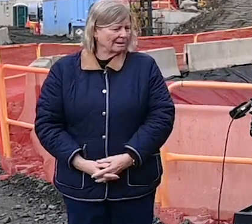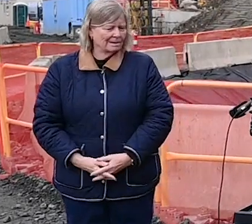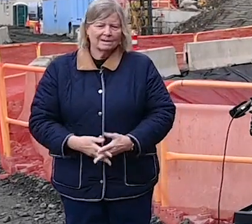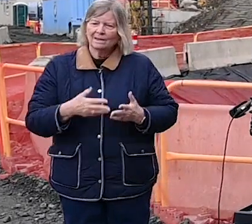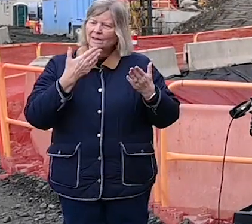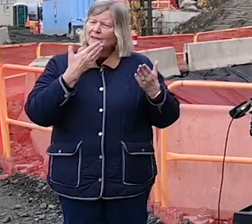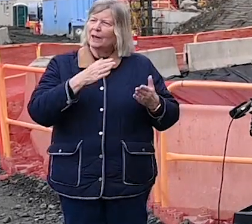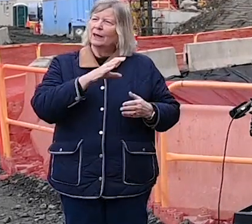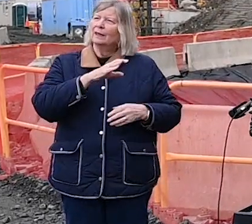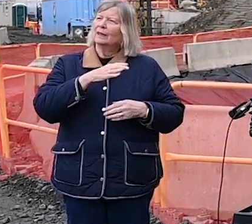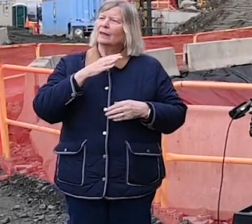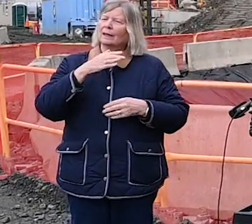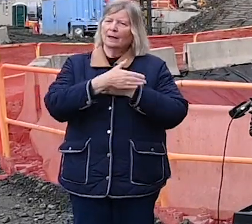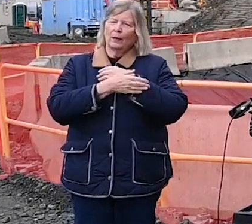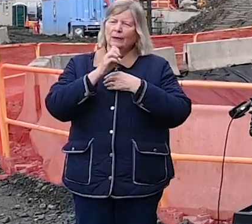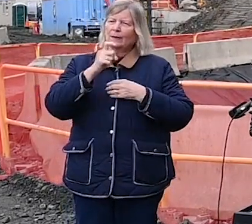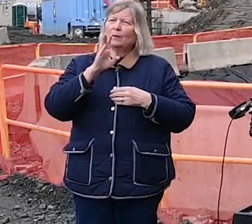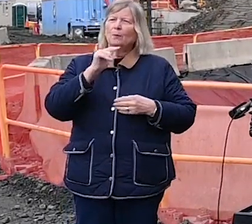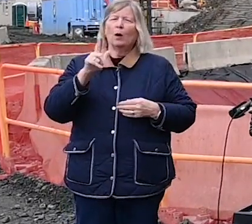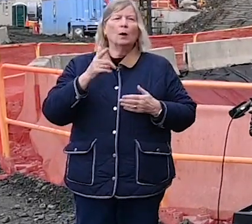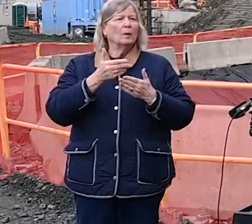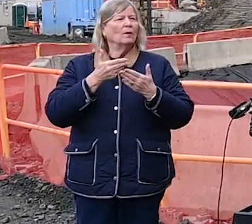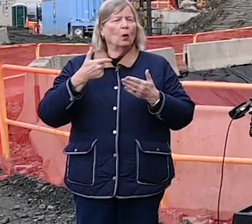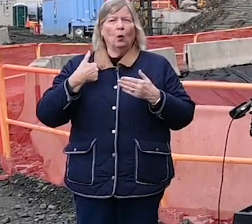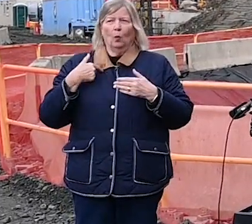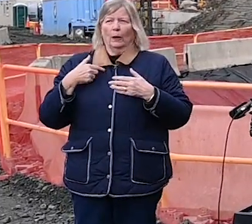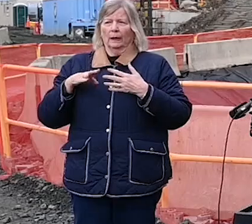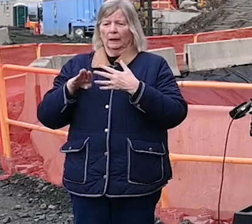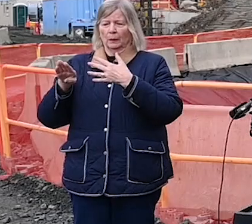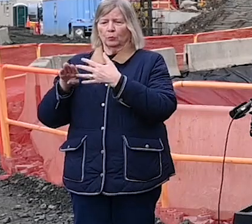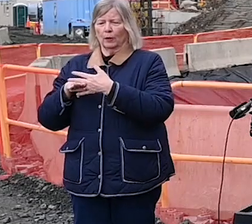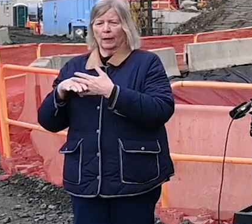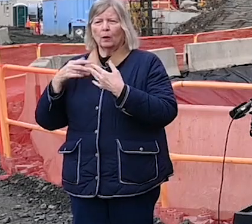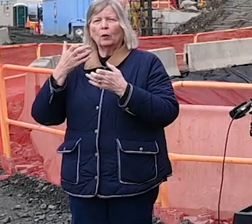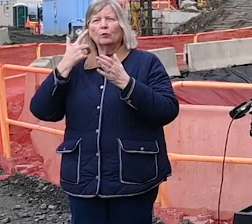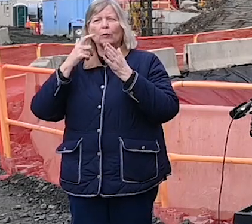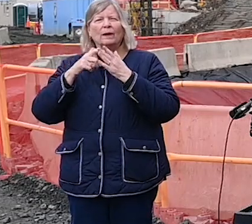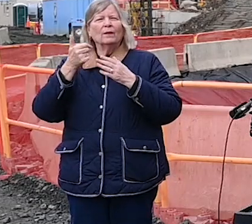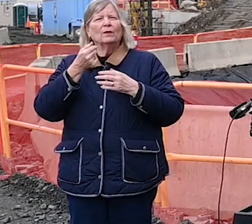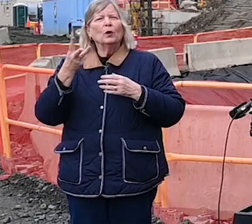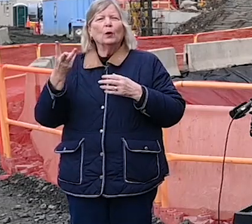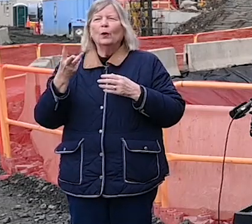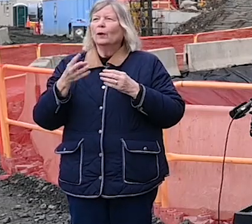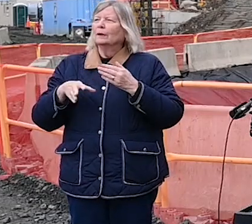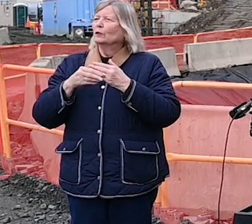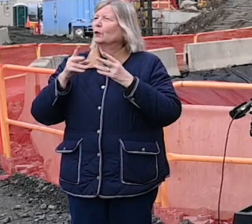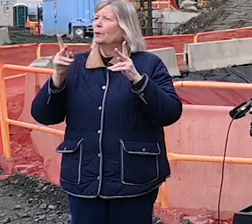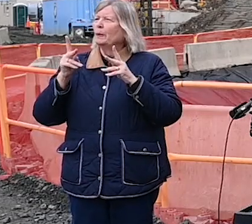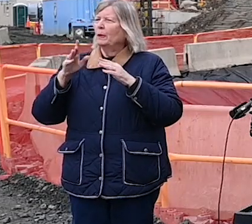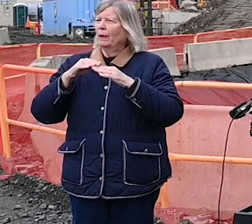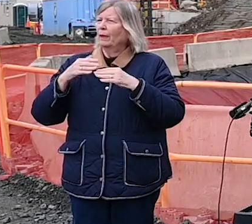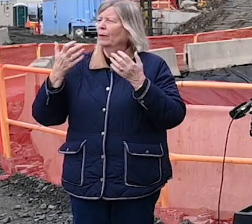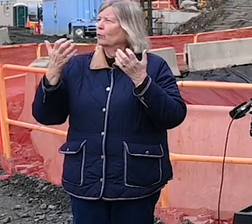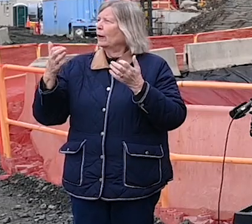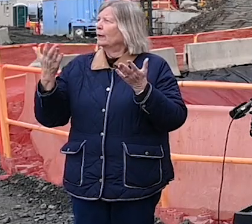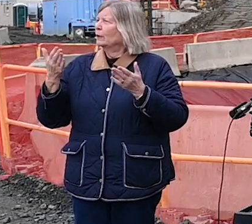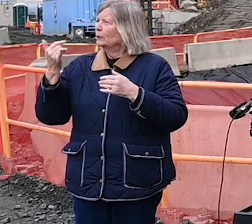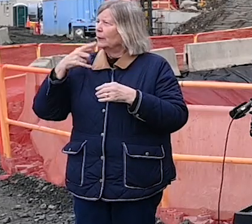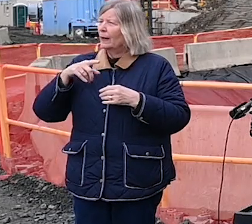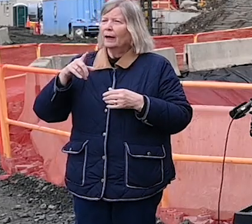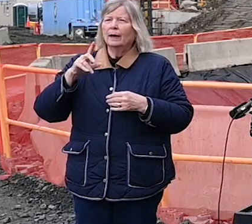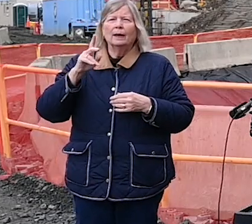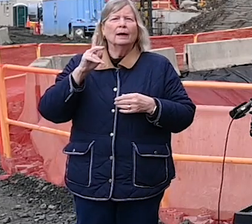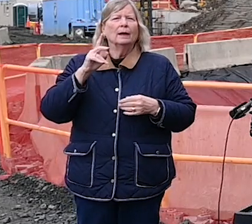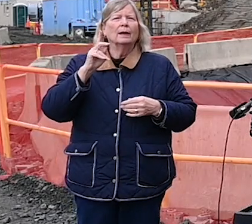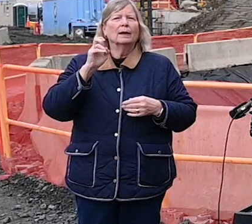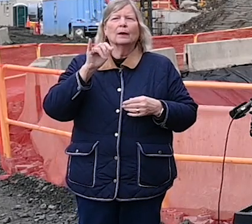Thank you, County Executive Ball. Before we break, I'd like to recognize a couple additional folks in the crowd today. The team at Kiewit